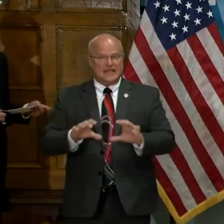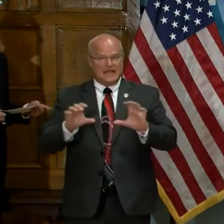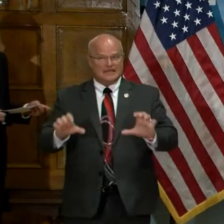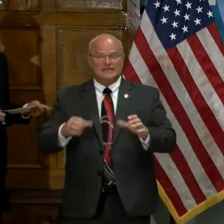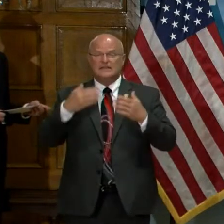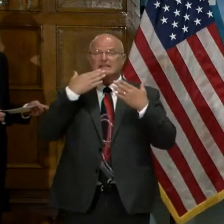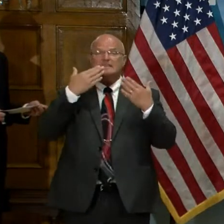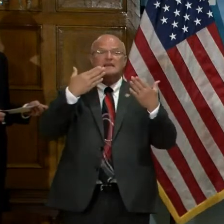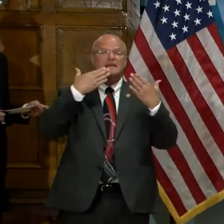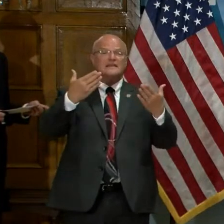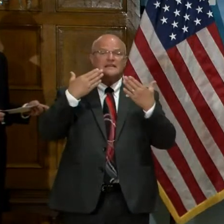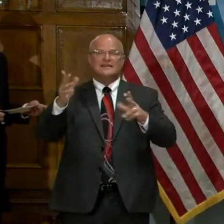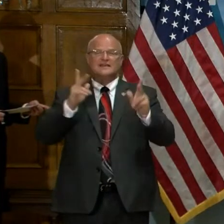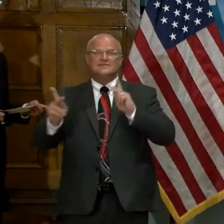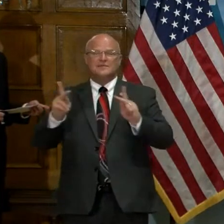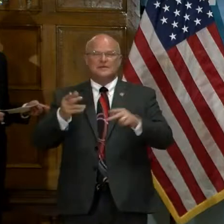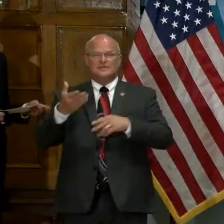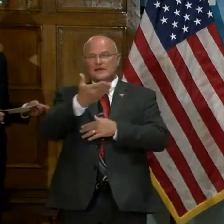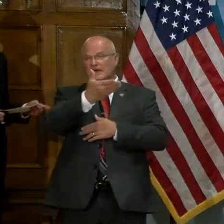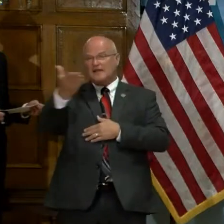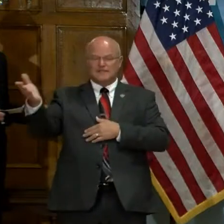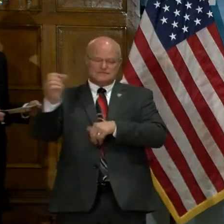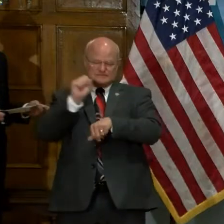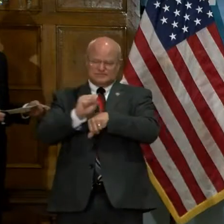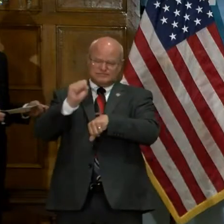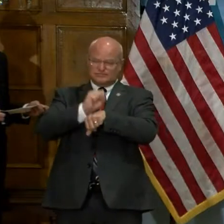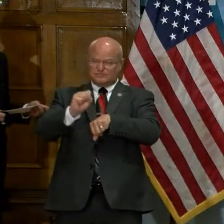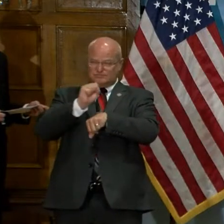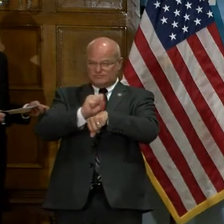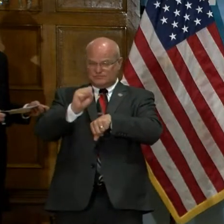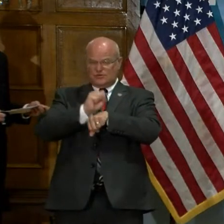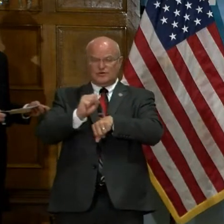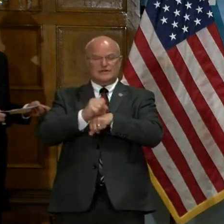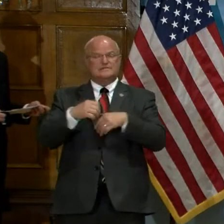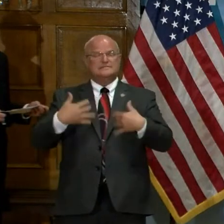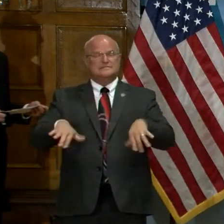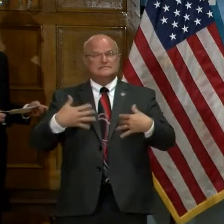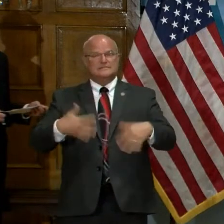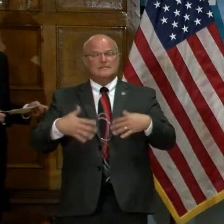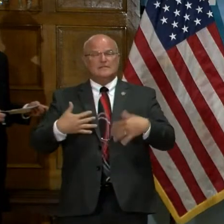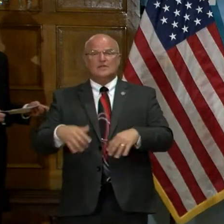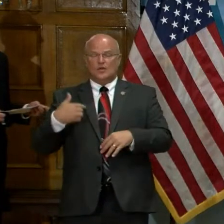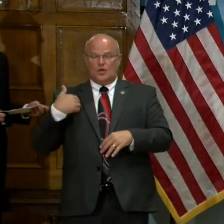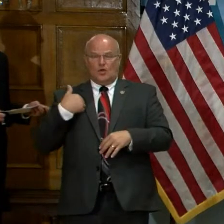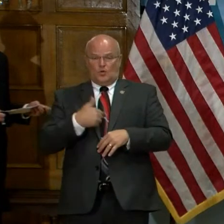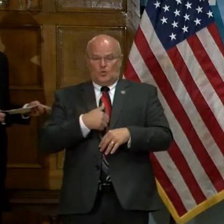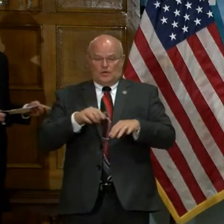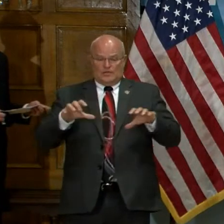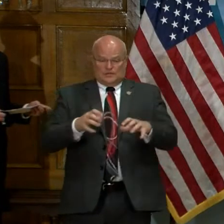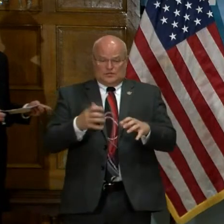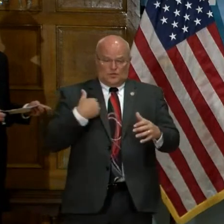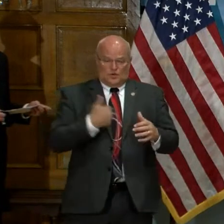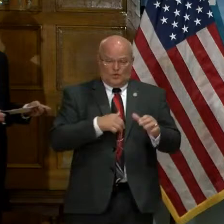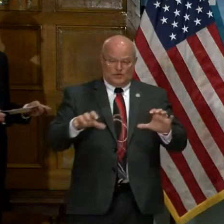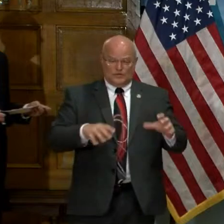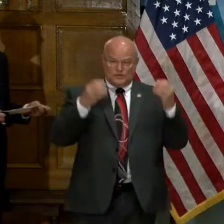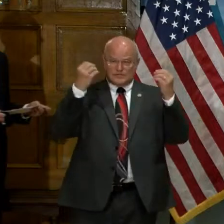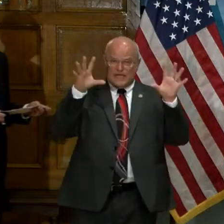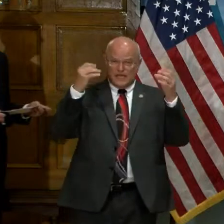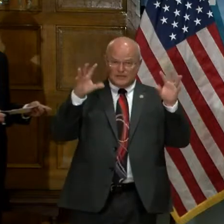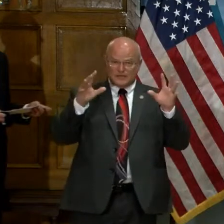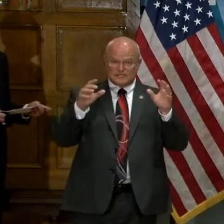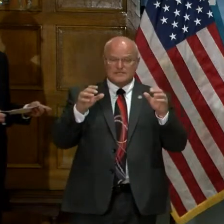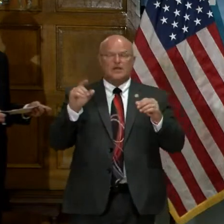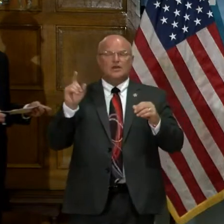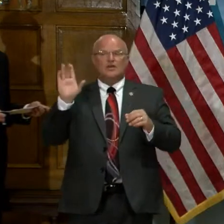and thank all of those that have been out there on the front lines. We cannot do what we do every day as ambulance providers